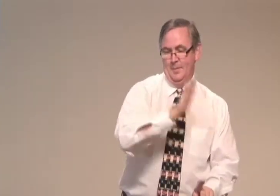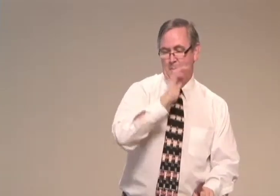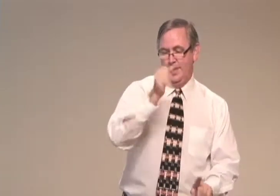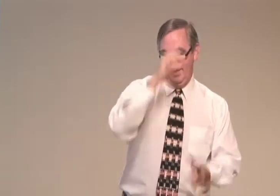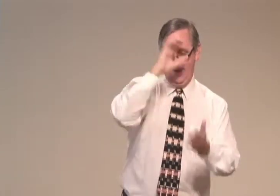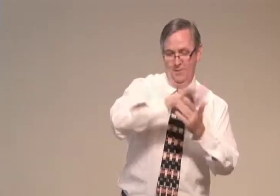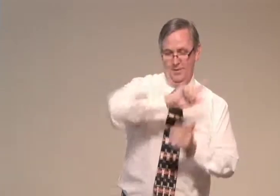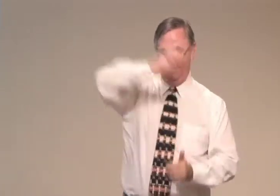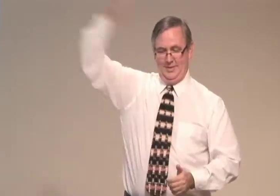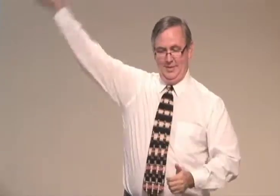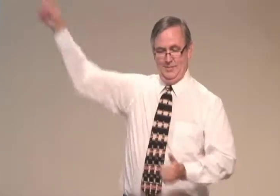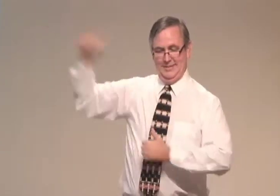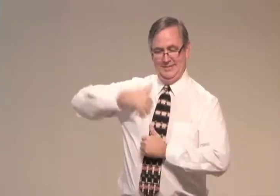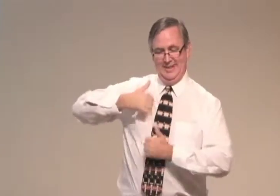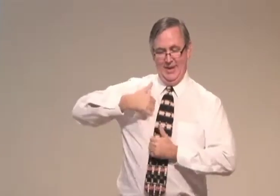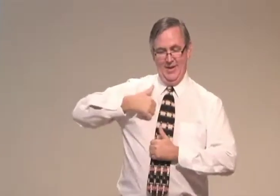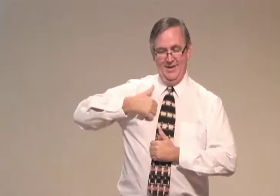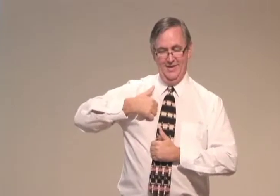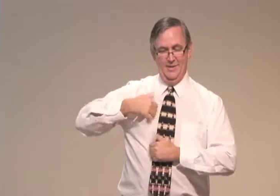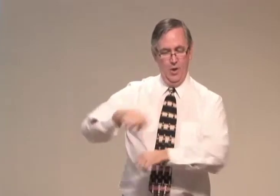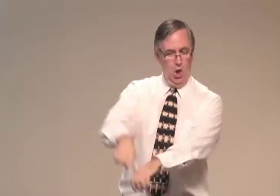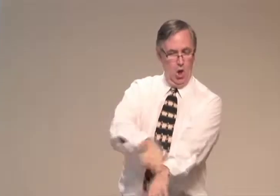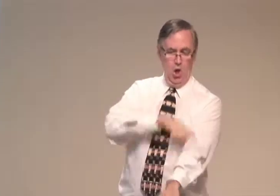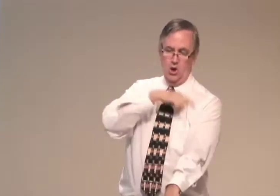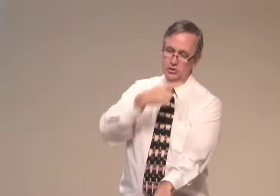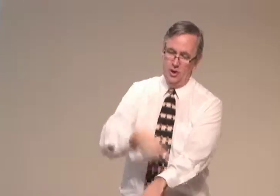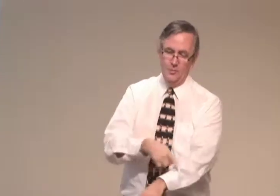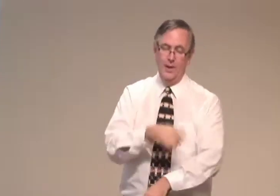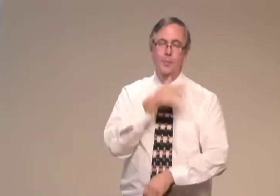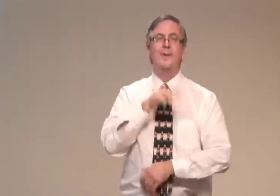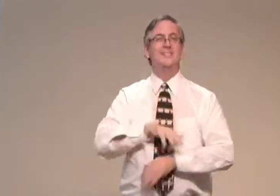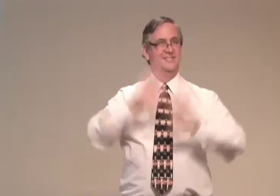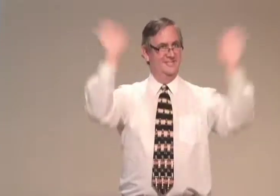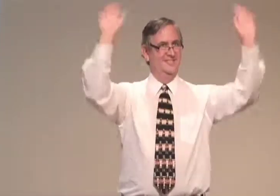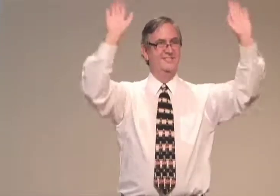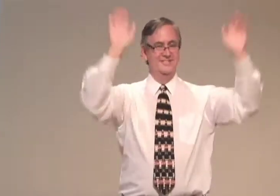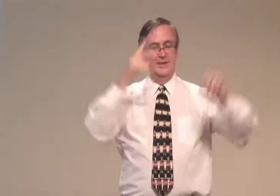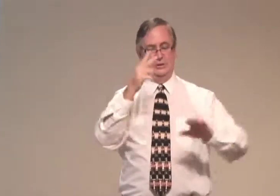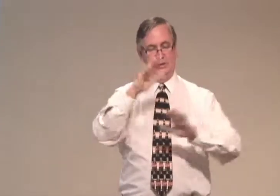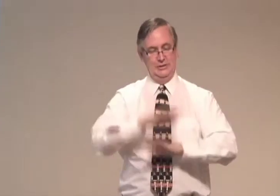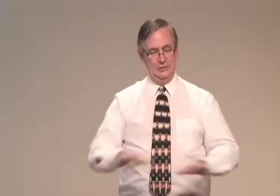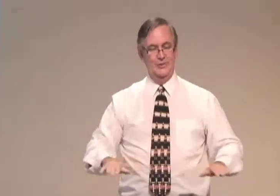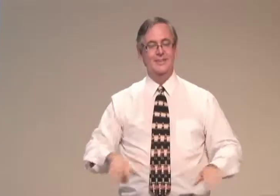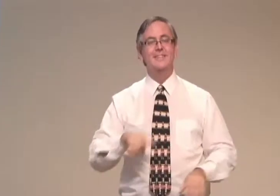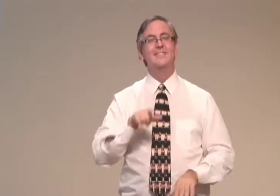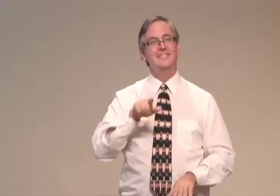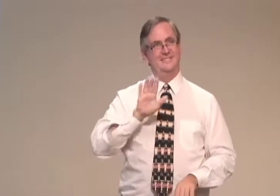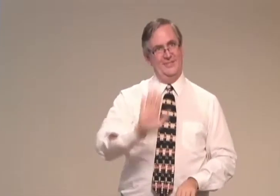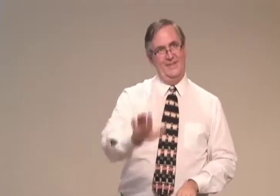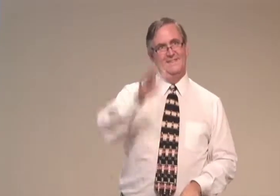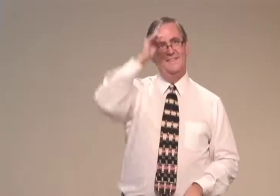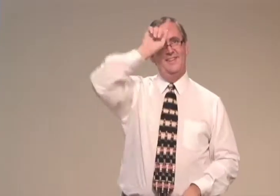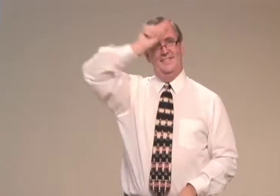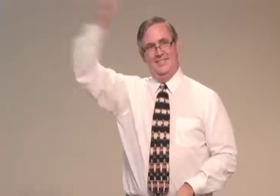and they'll say well their dad has been in Iraq or somewhere for a long time